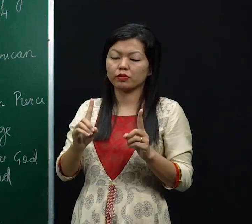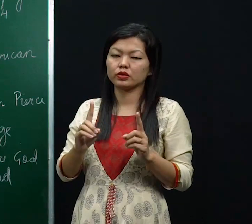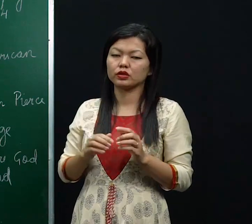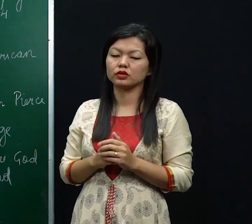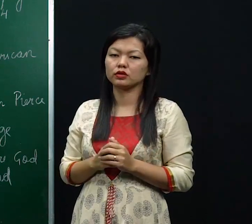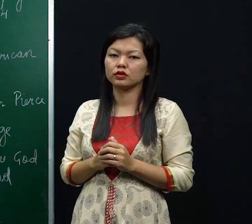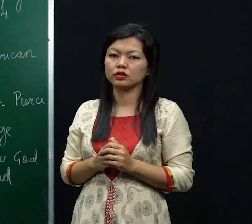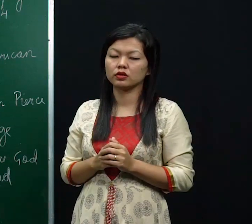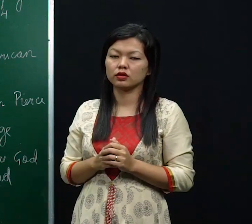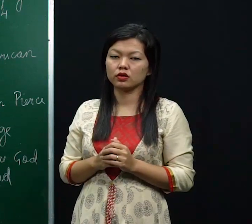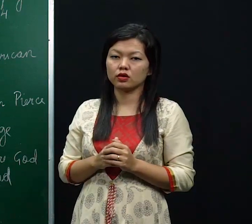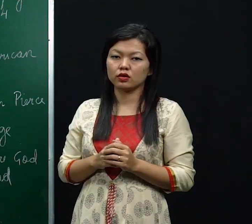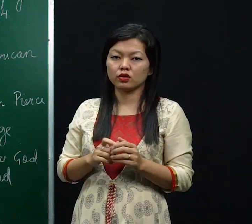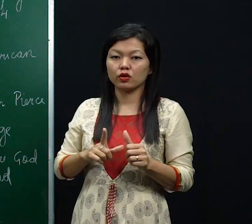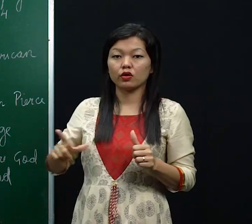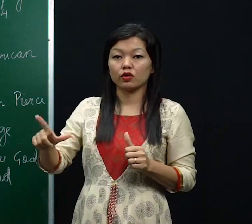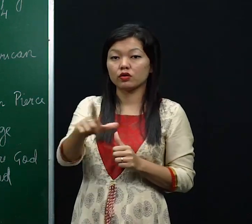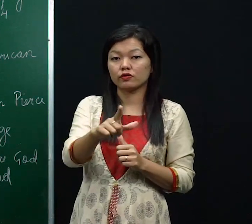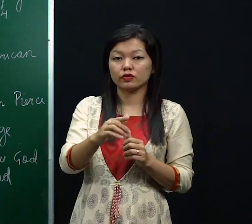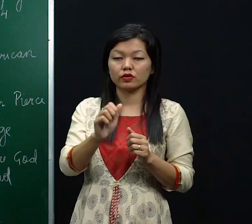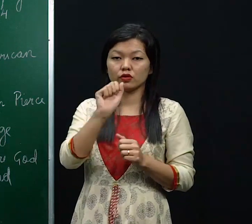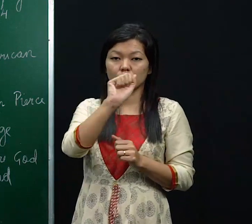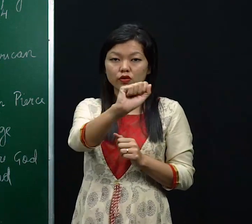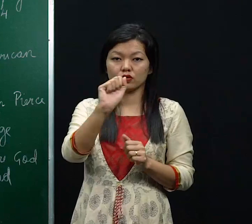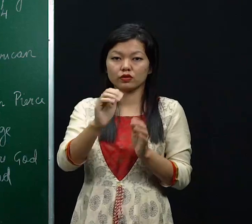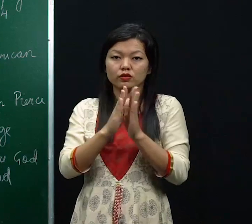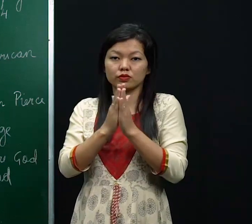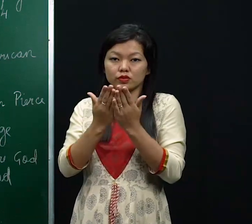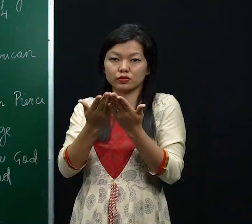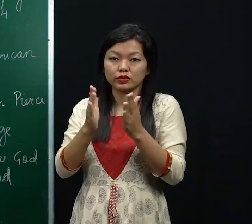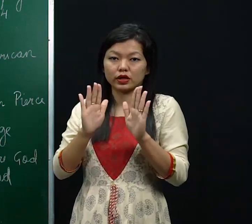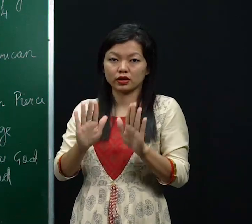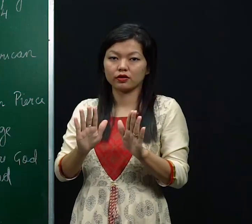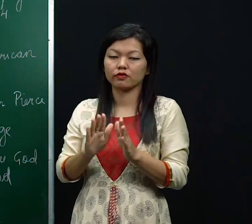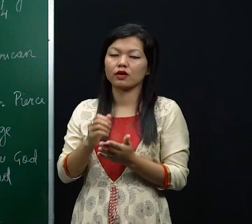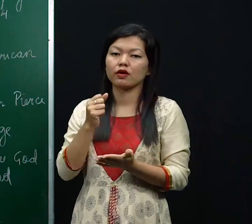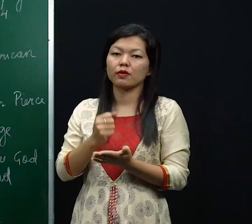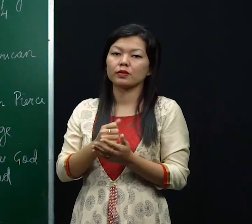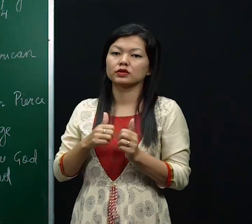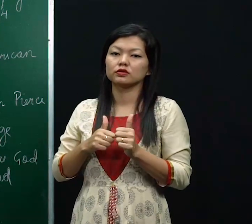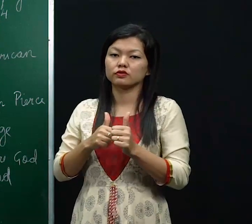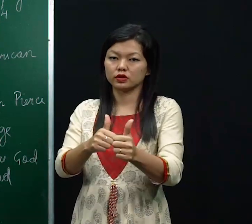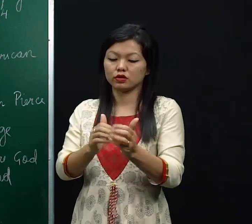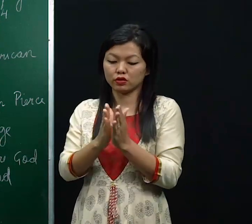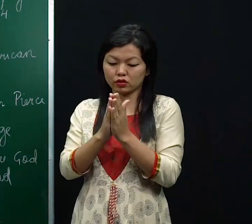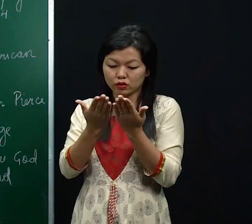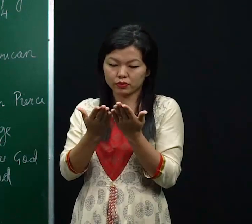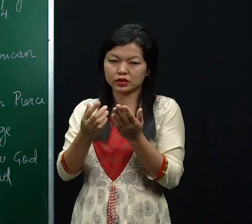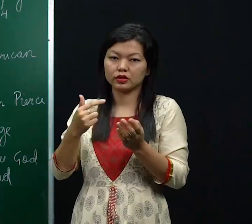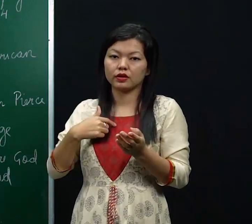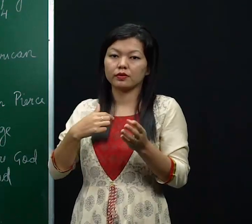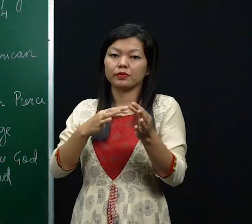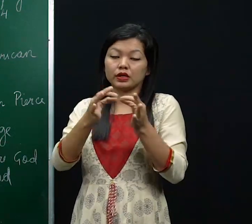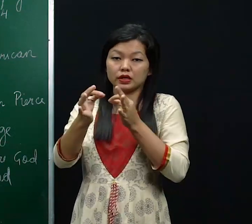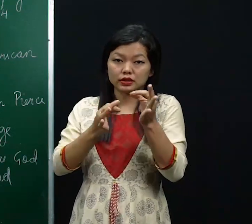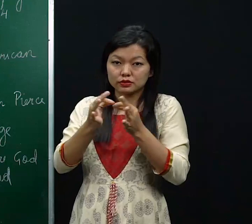recommend you to take your books along with you whenever you study. This is what I have been telling my students every time. And though